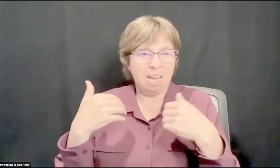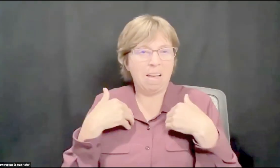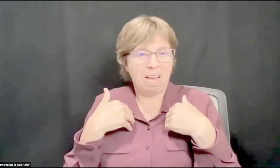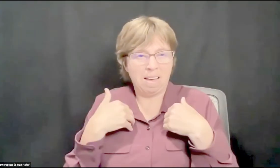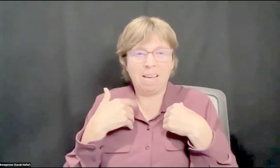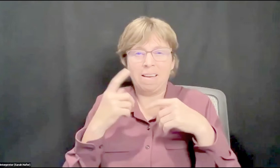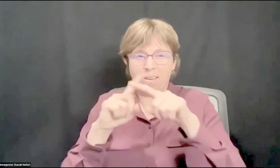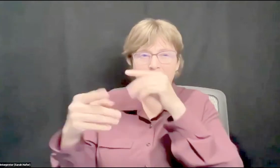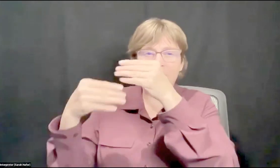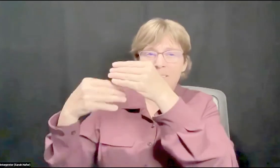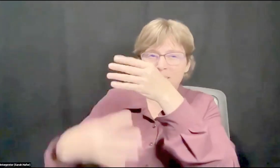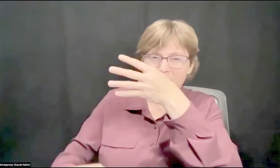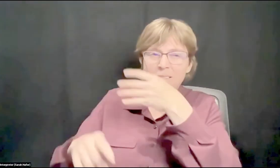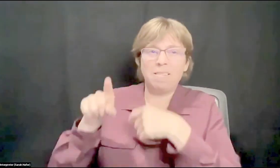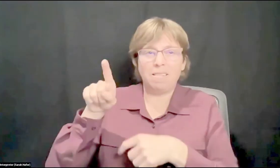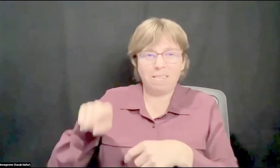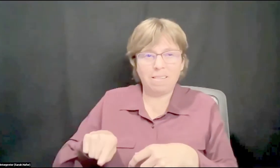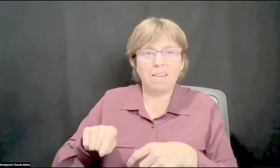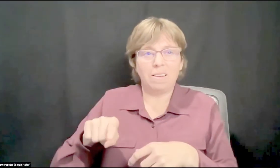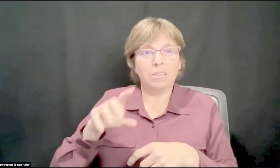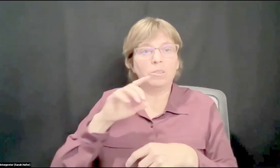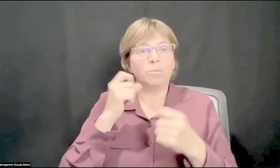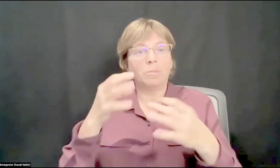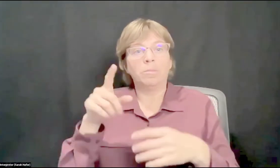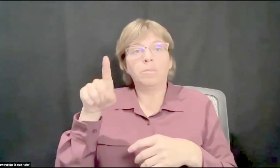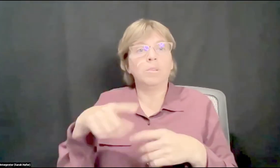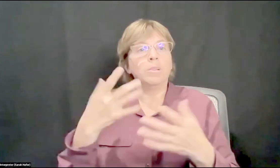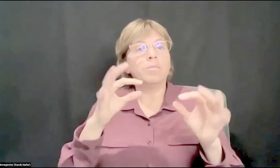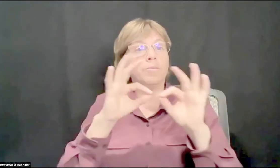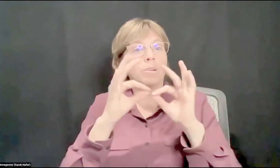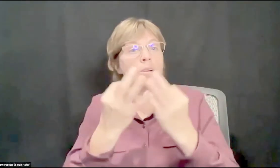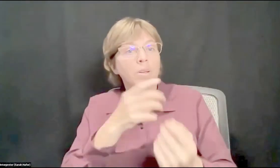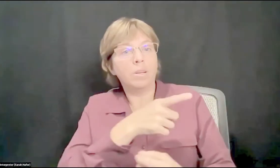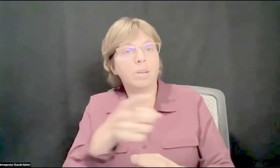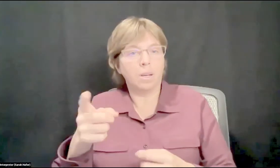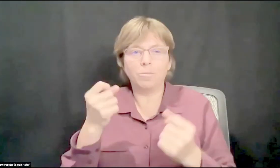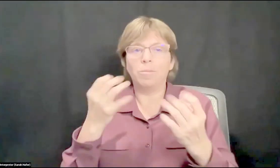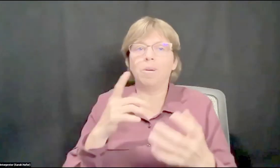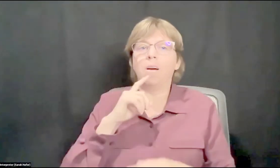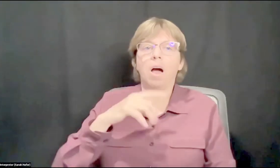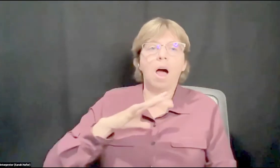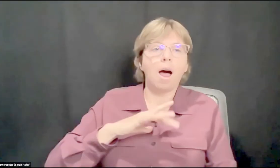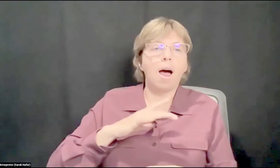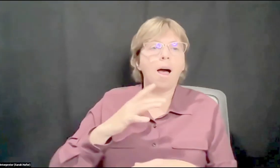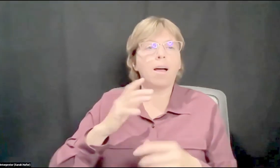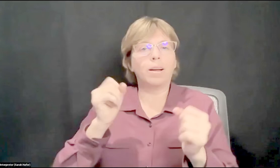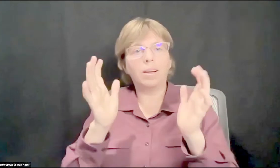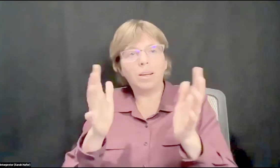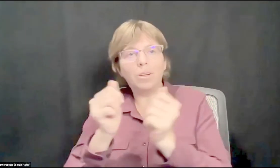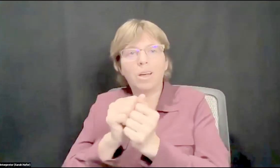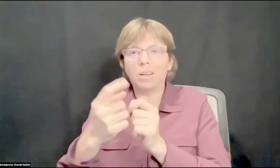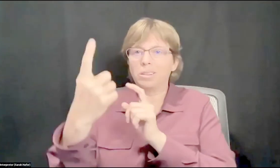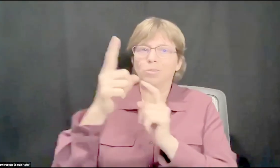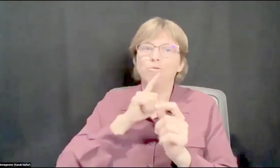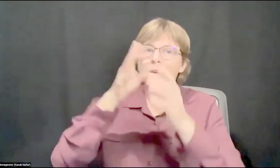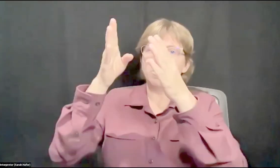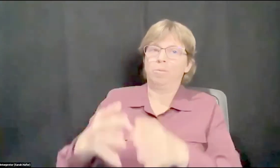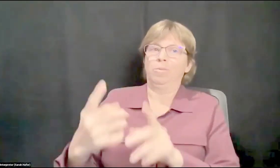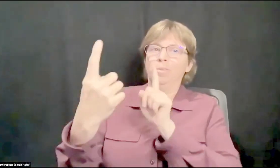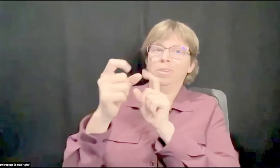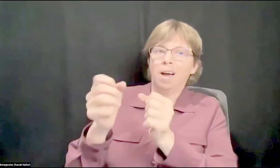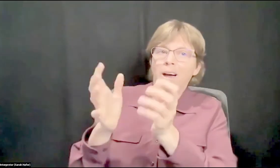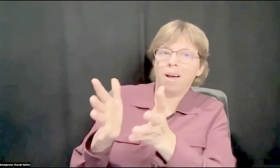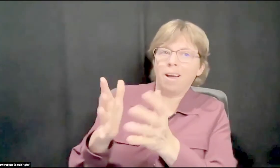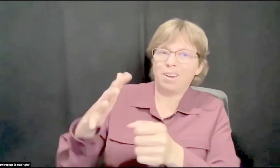have found that it's really nice to contact a live person who lives on the South Coast, who she herself